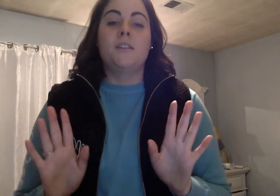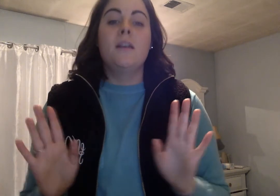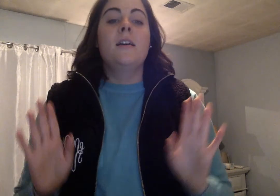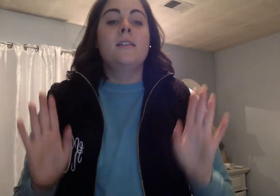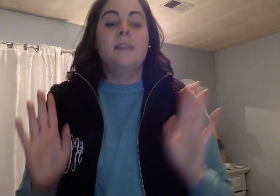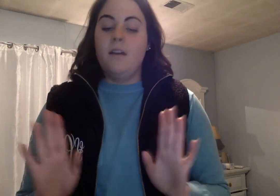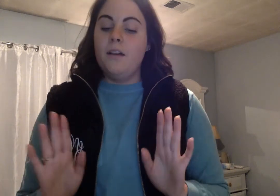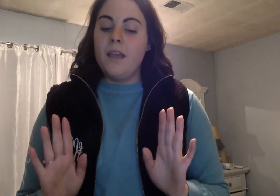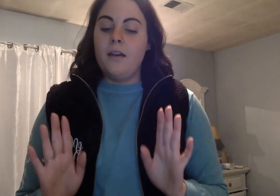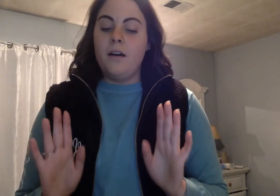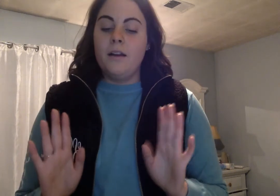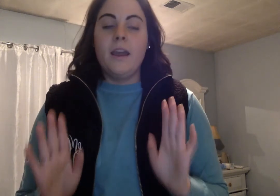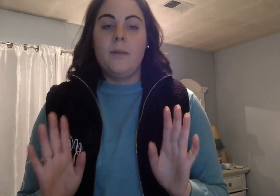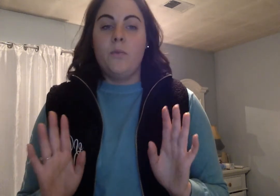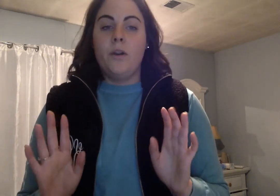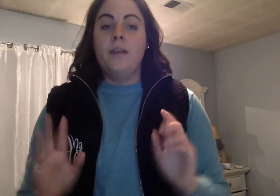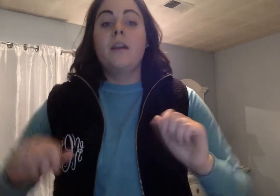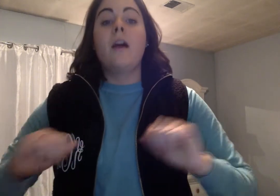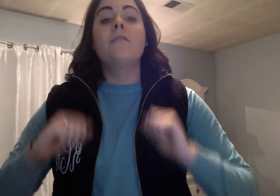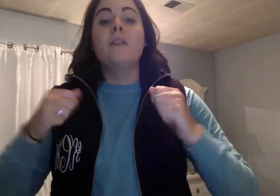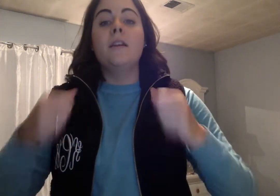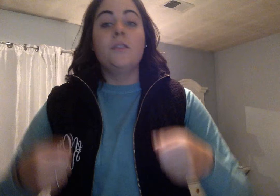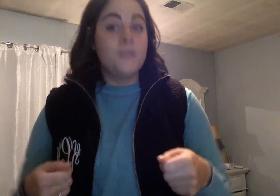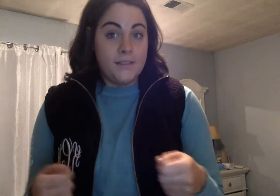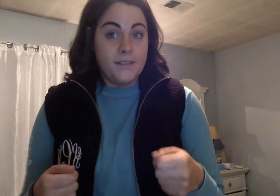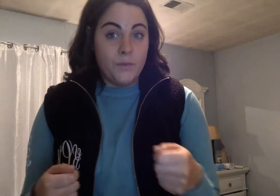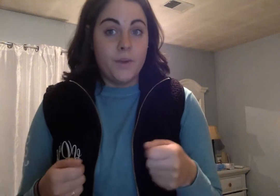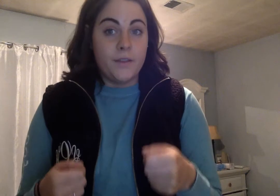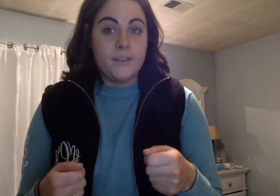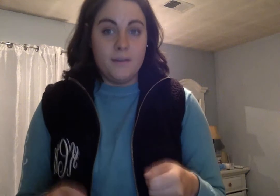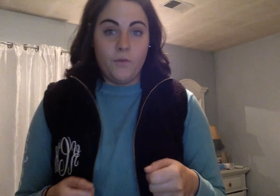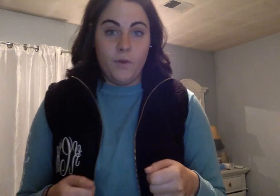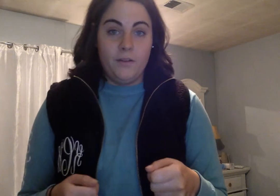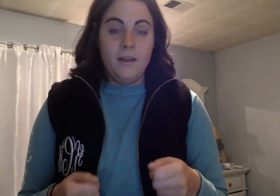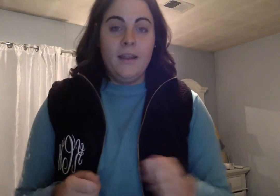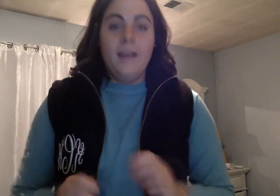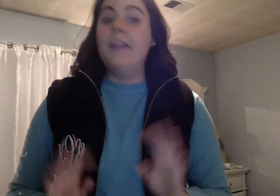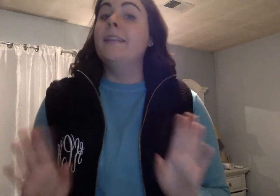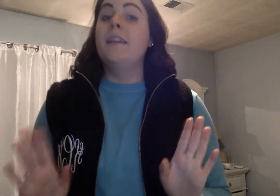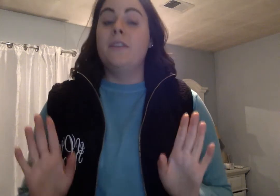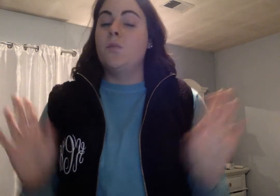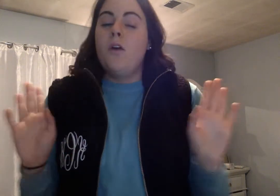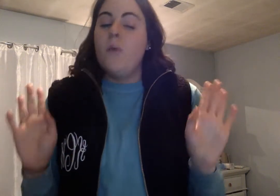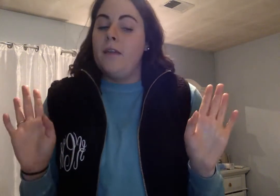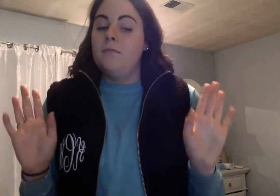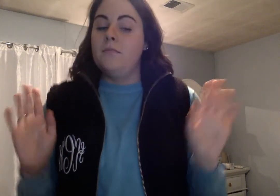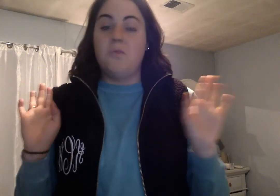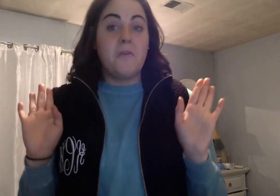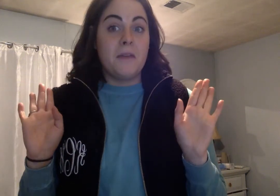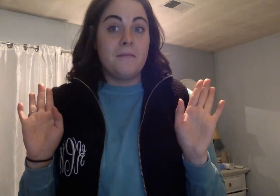it. Set it on a cutting board, cover it loosely with tinfoil, and leave it. Just walk away. Just walk away